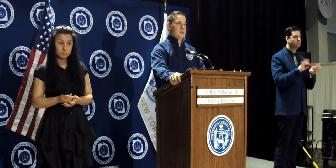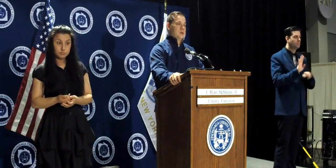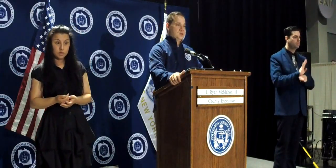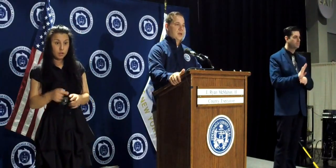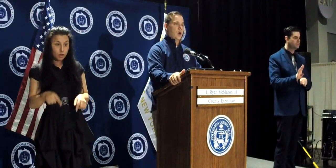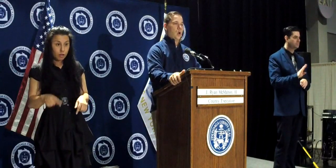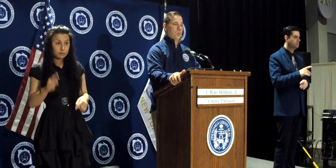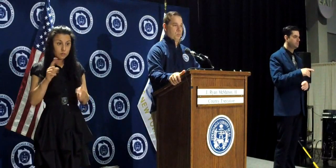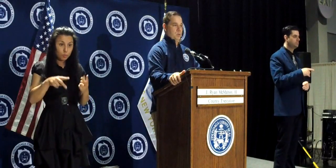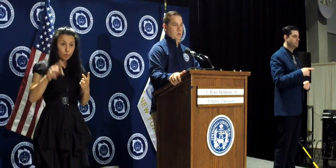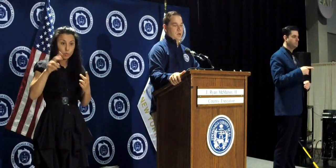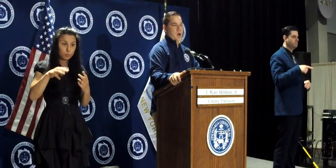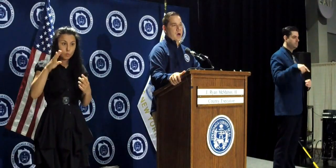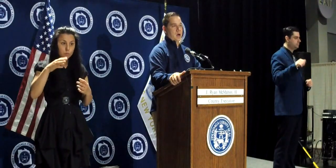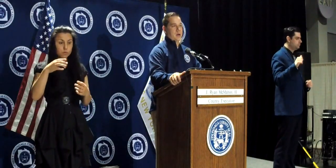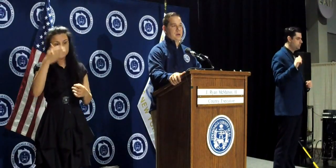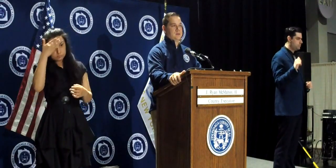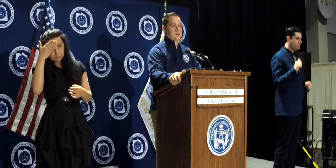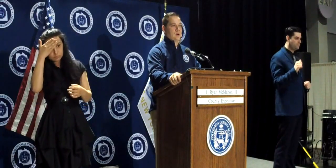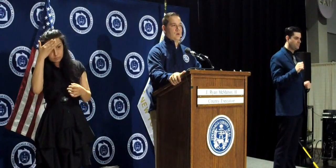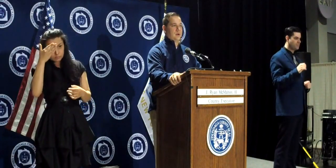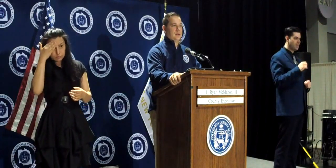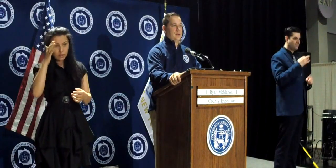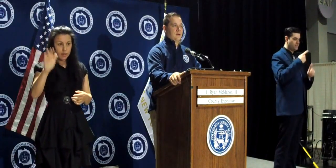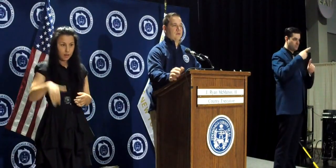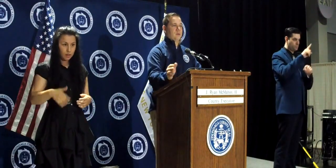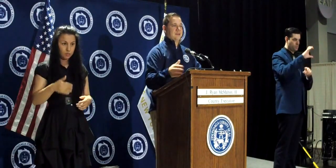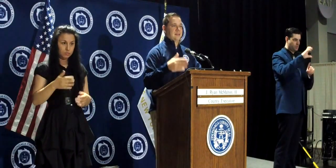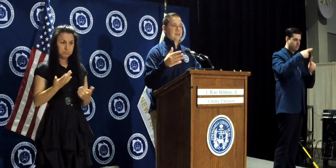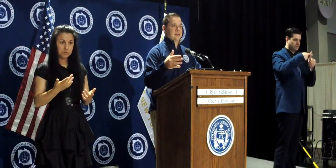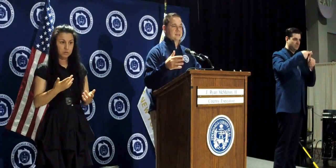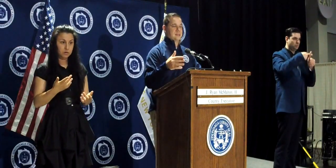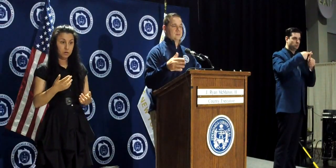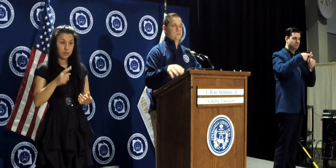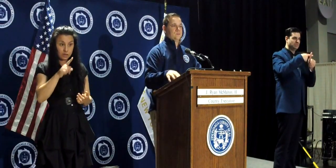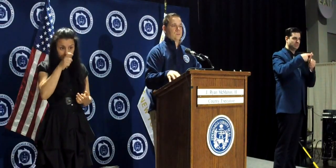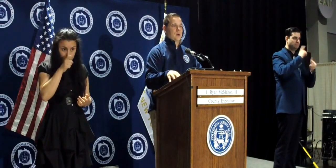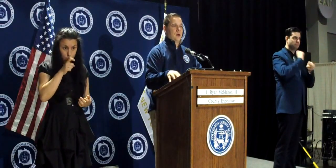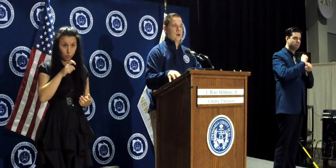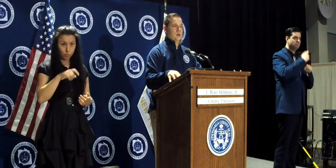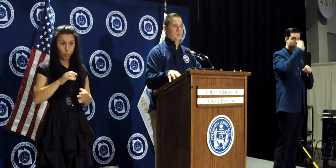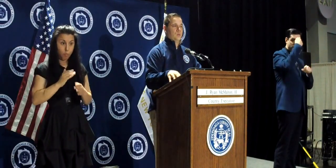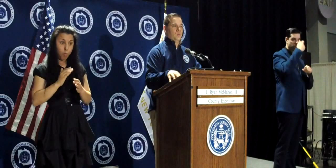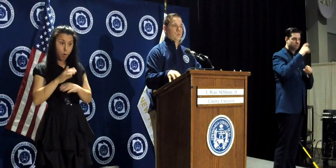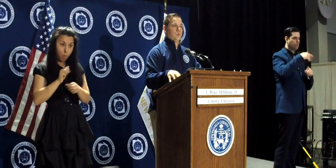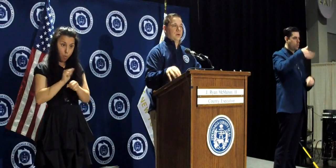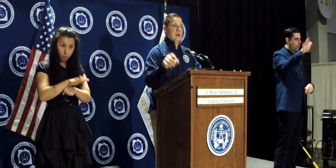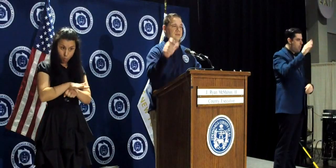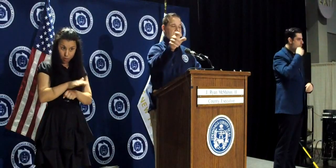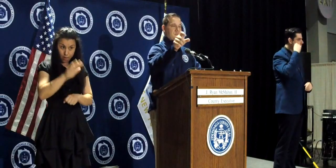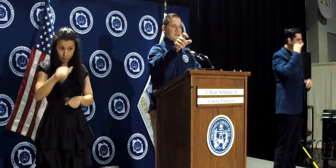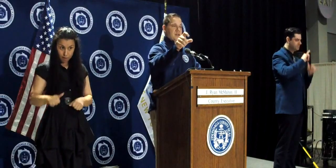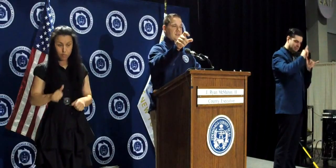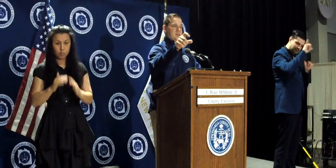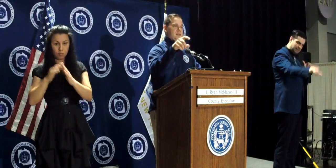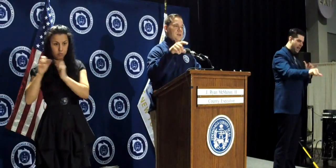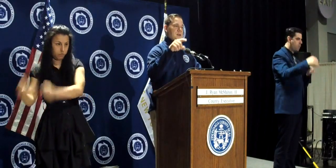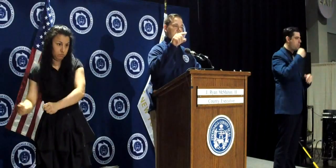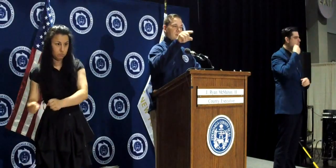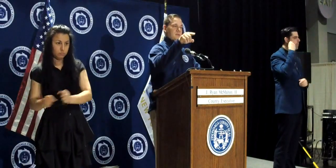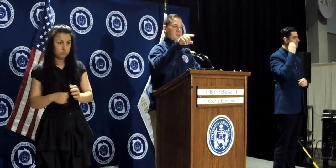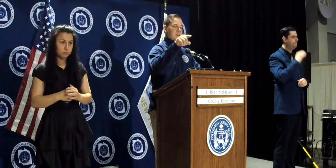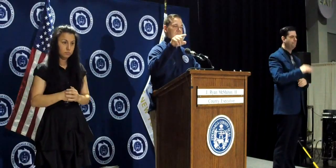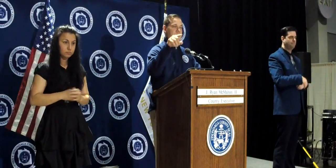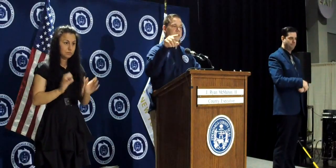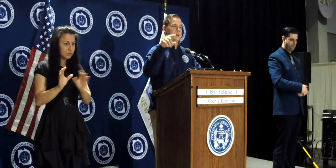degrees, you stay home. And so if everybody did this, we wouldn't have some of these cases,